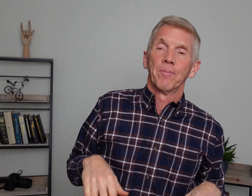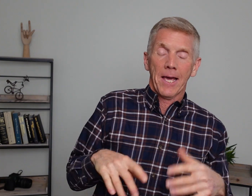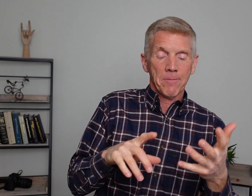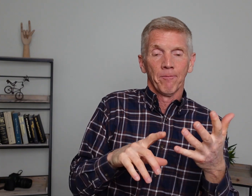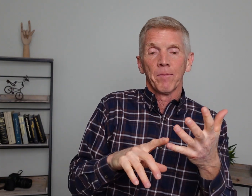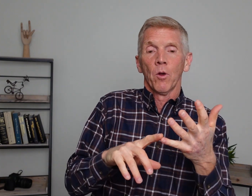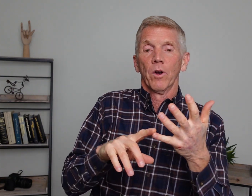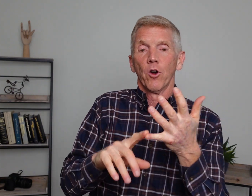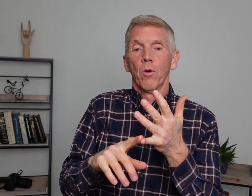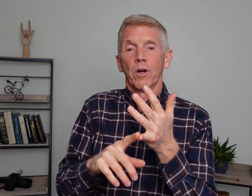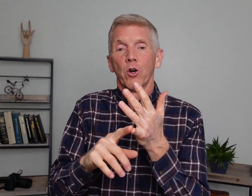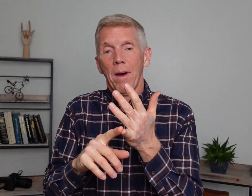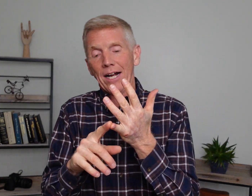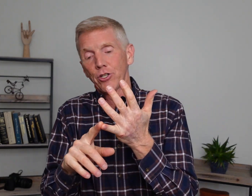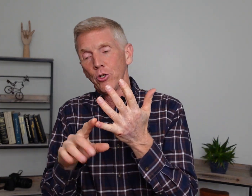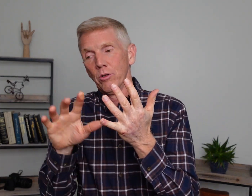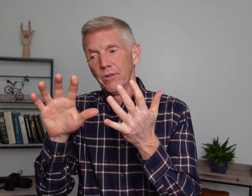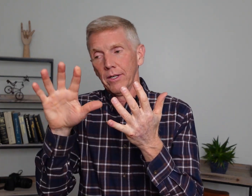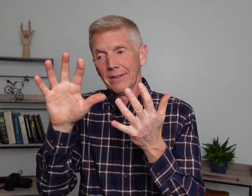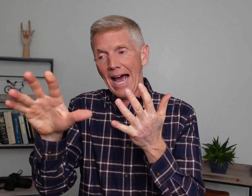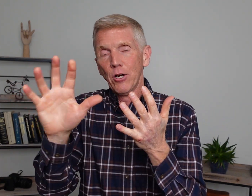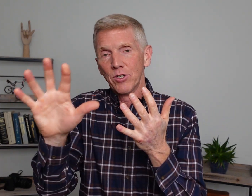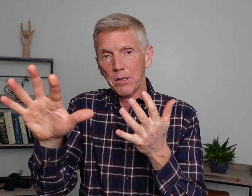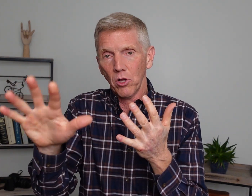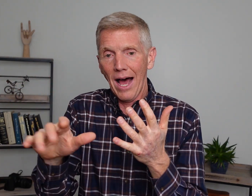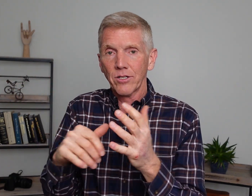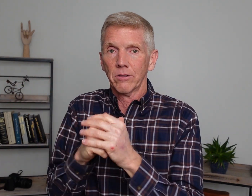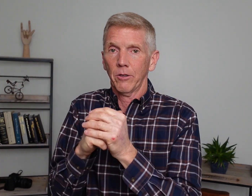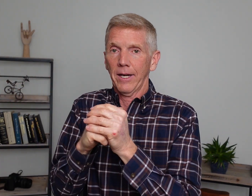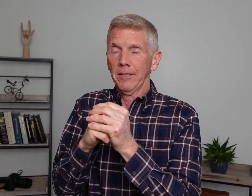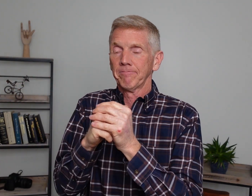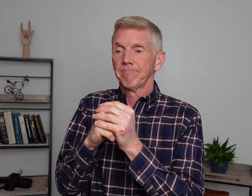okay? We're gonna go back to the guy whose team lost, okay?